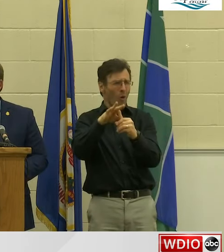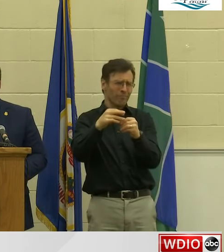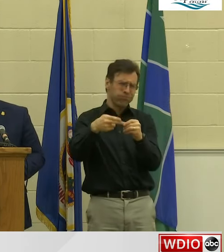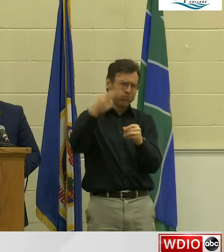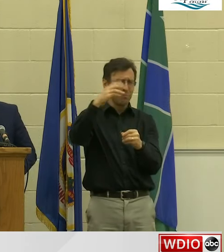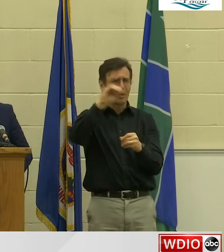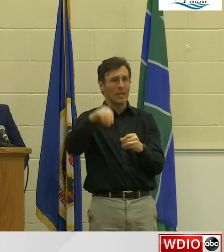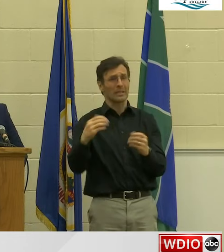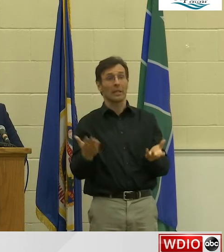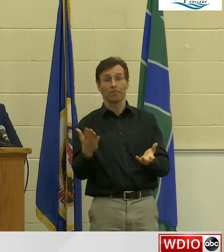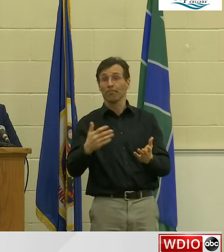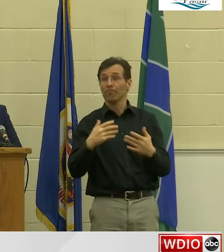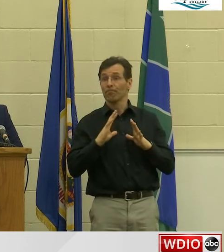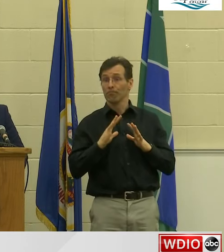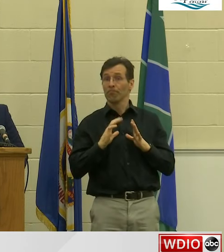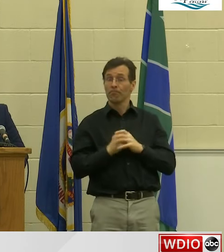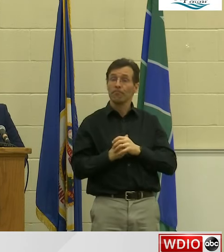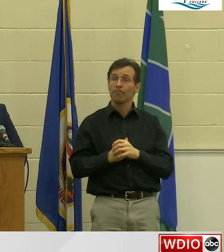Yeah.